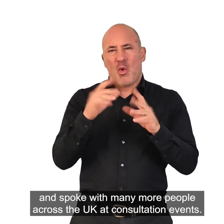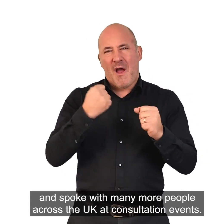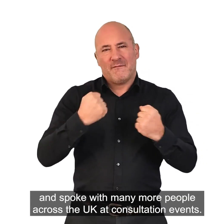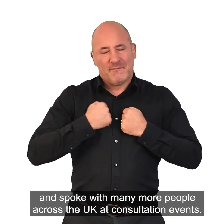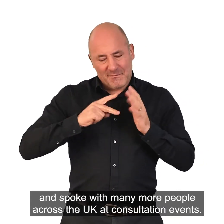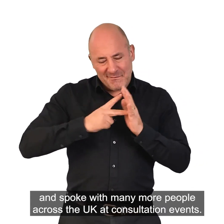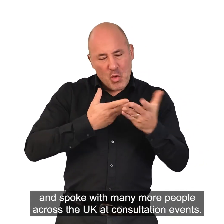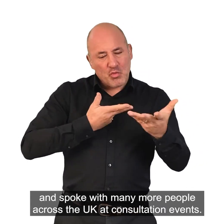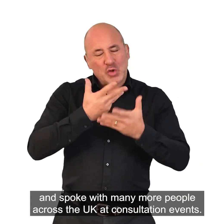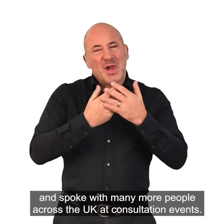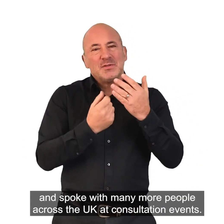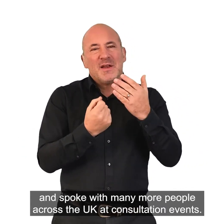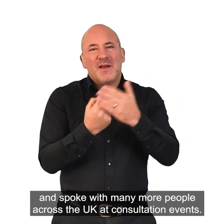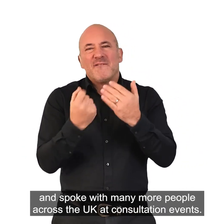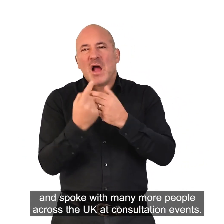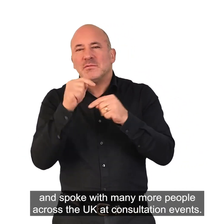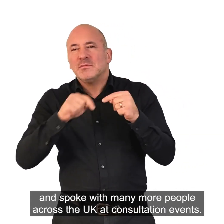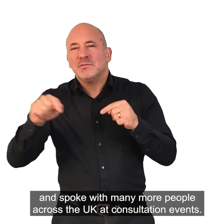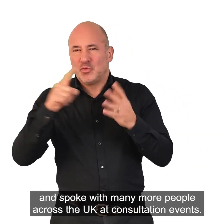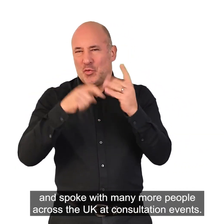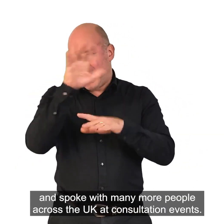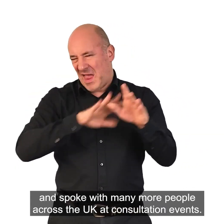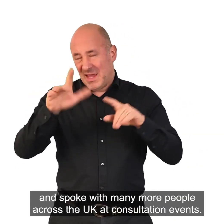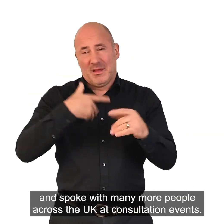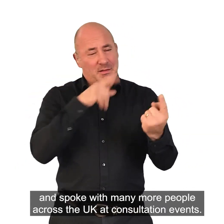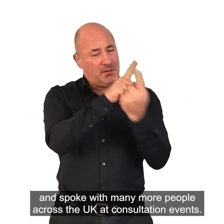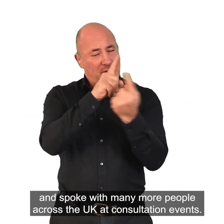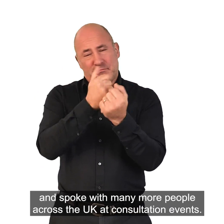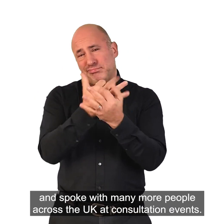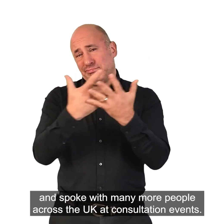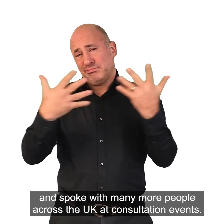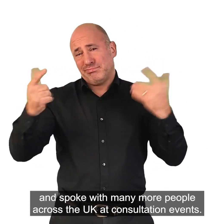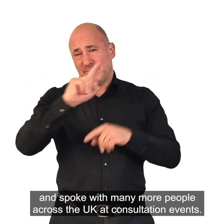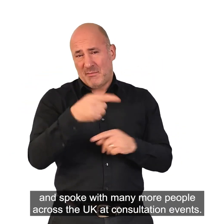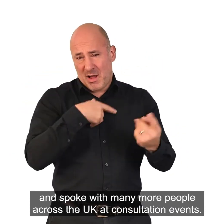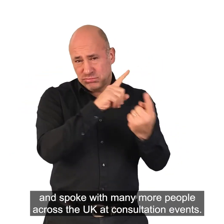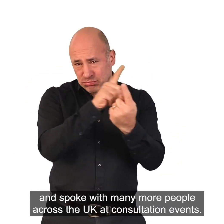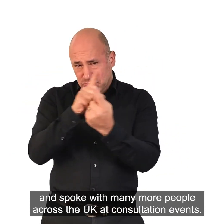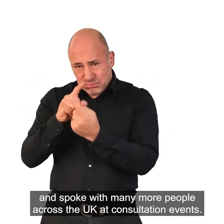and spoke with many more people across the UK at consultation events.